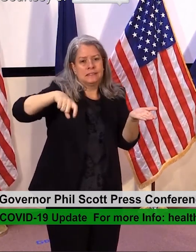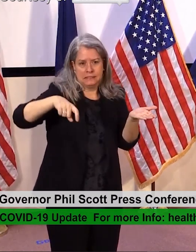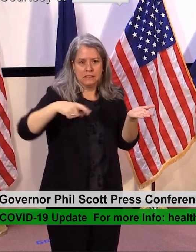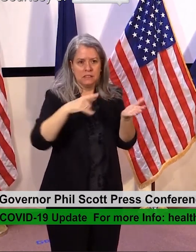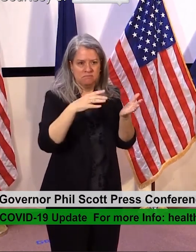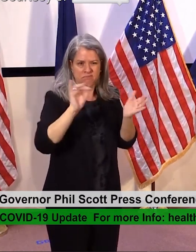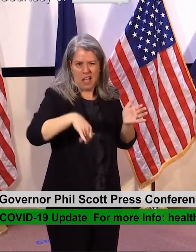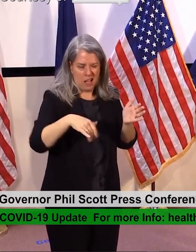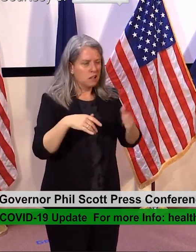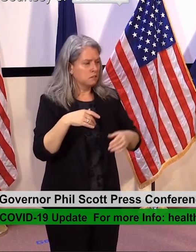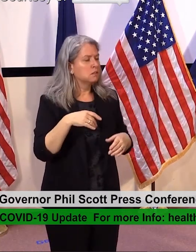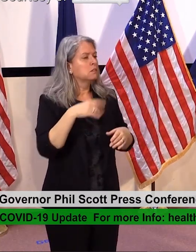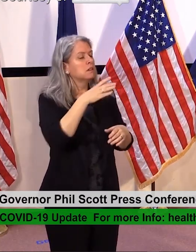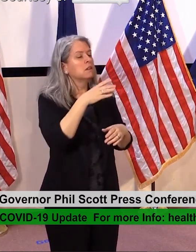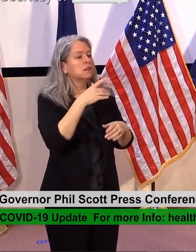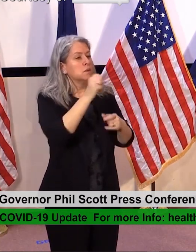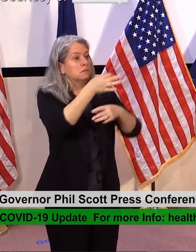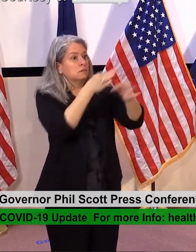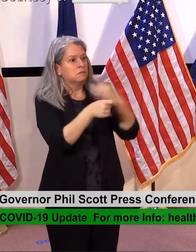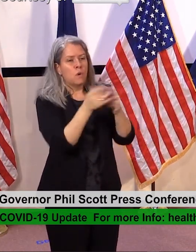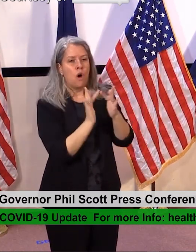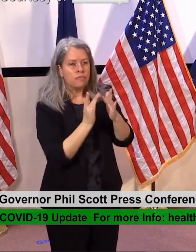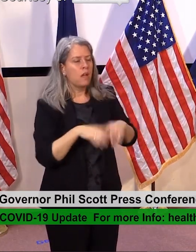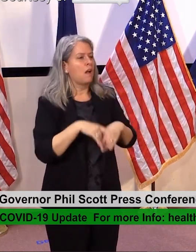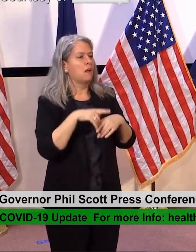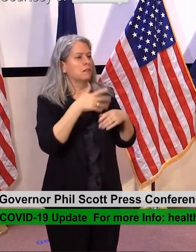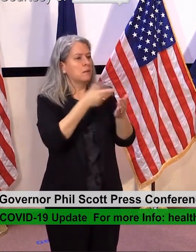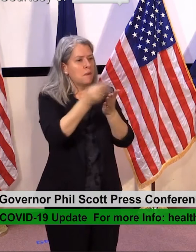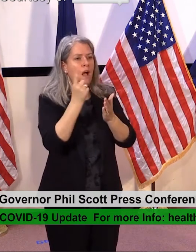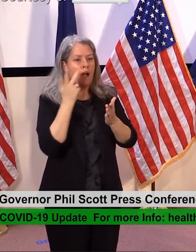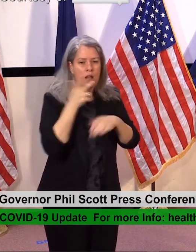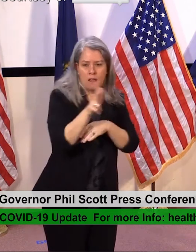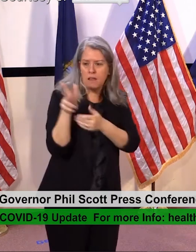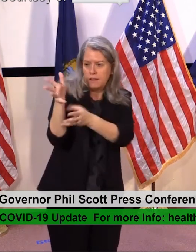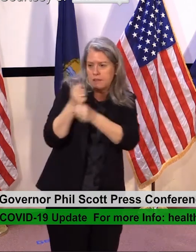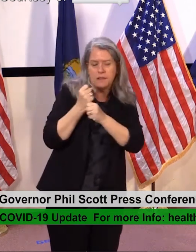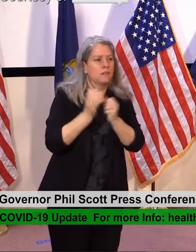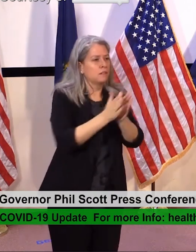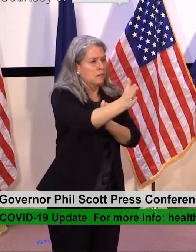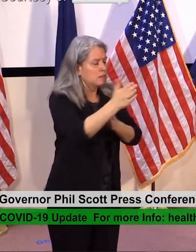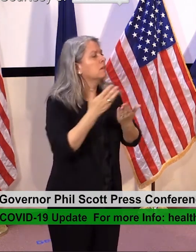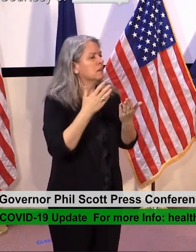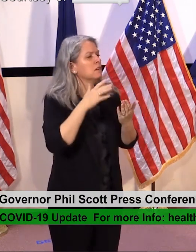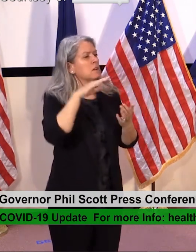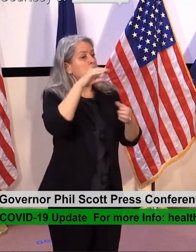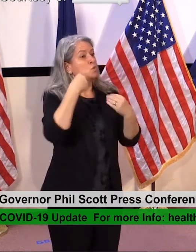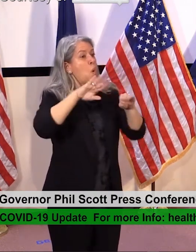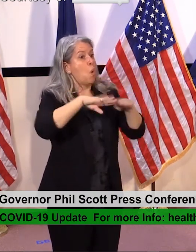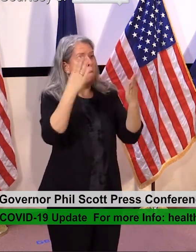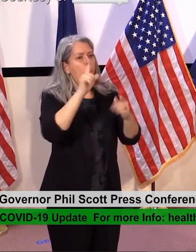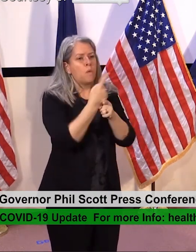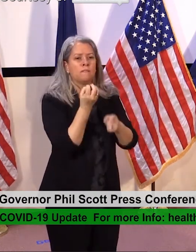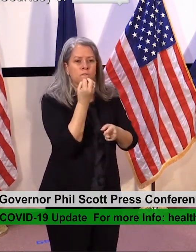trying to encourage them to do something online, curbside service and so forth, and just get the essentials in their